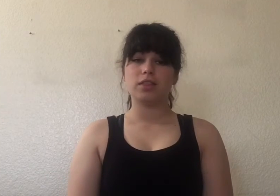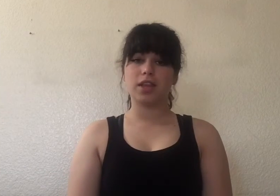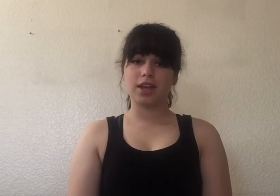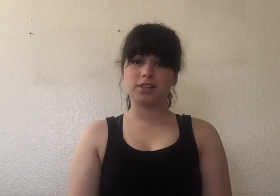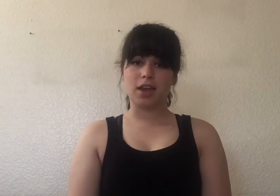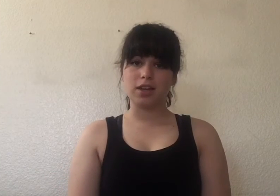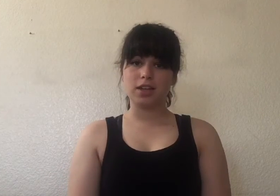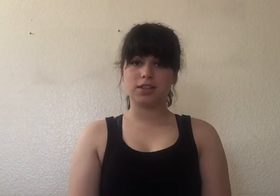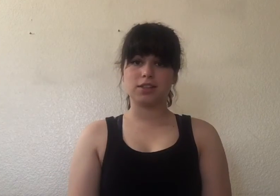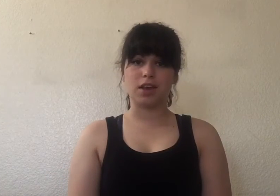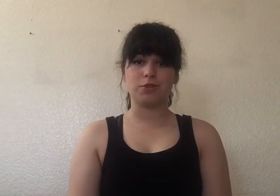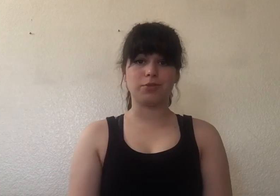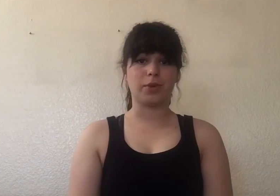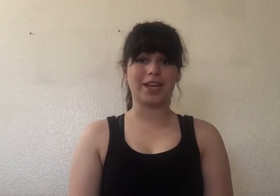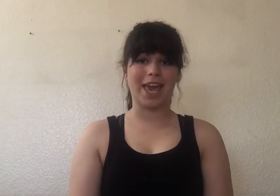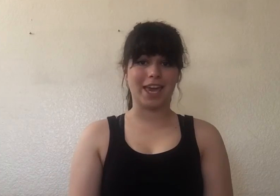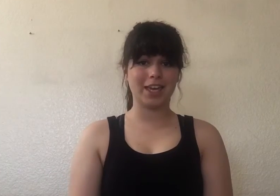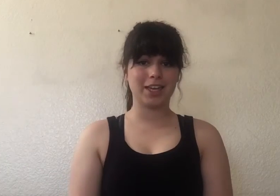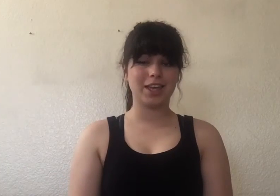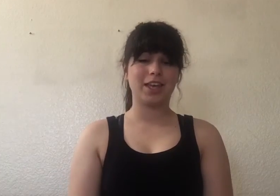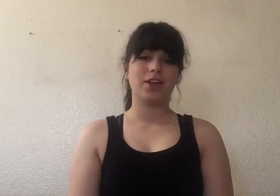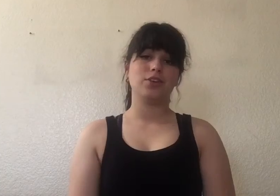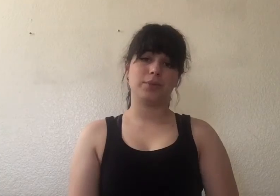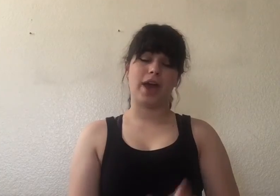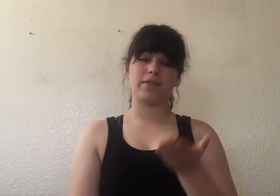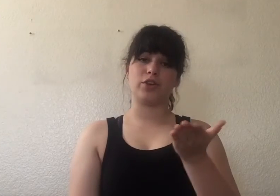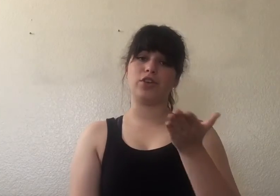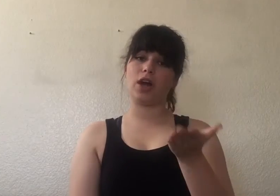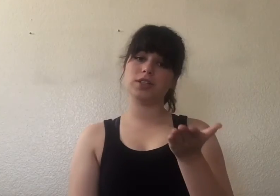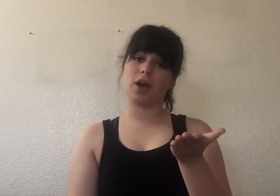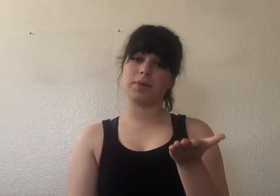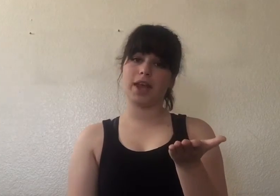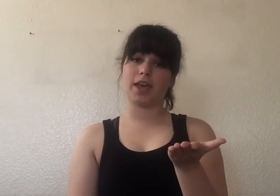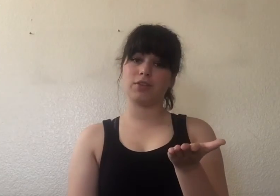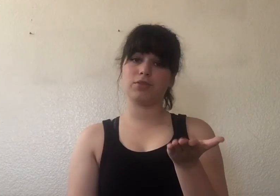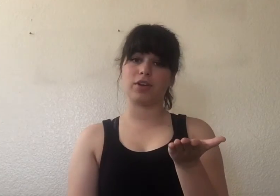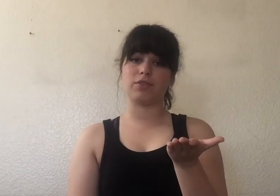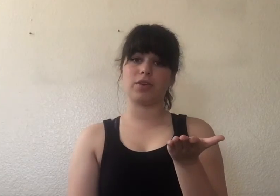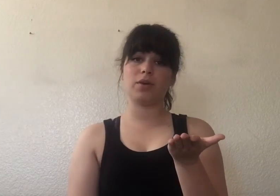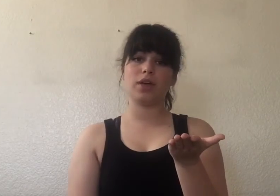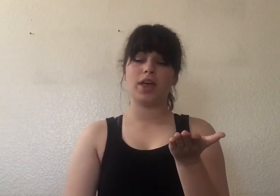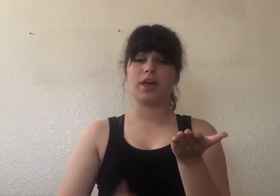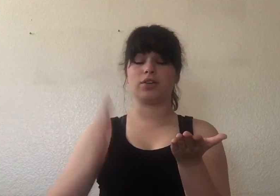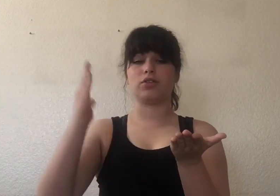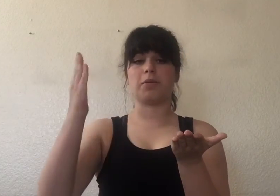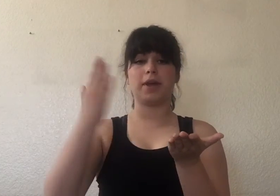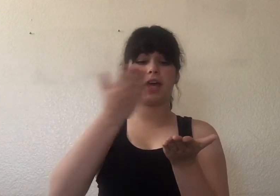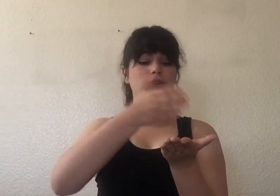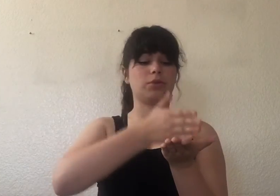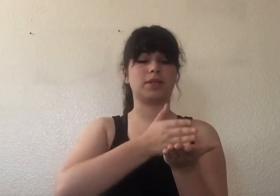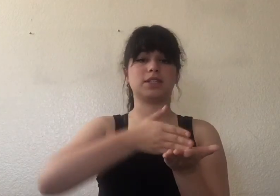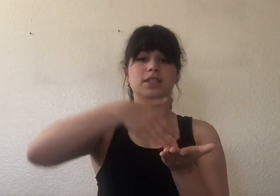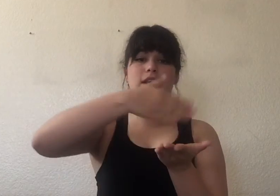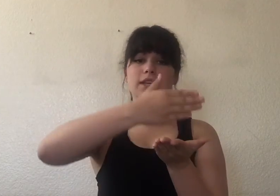The next sign is the sign for cake. You'll be having your non-dominant hand in front of you and your dominant hand is going to be